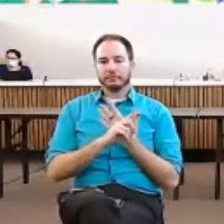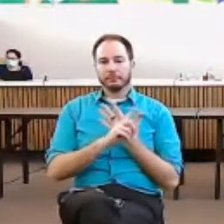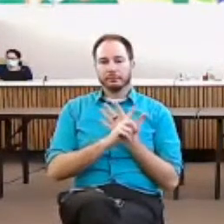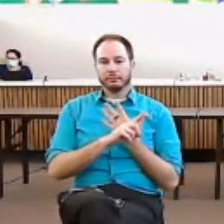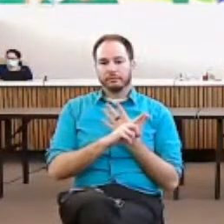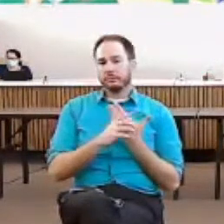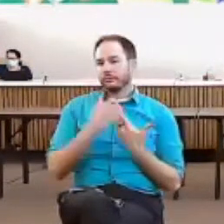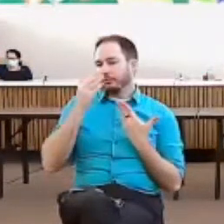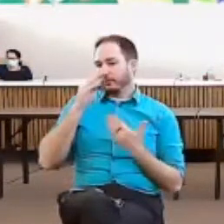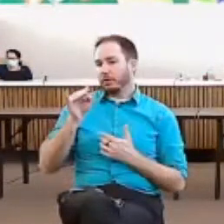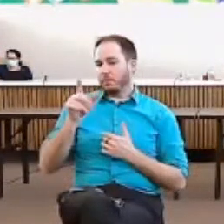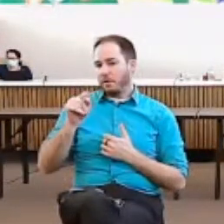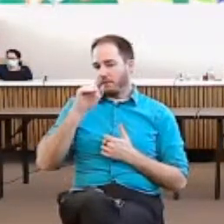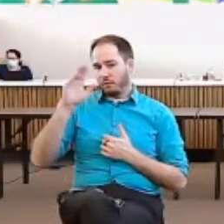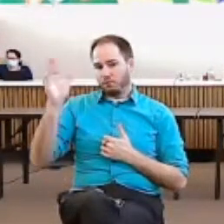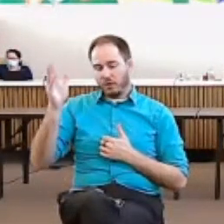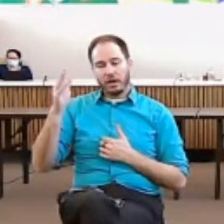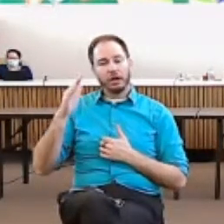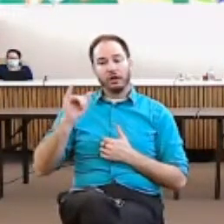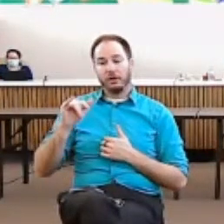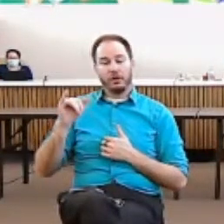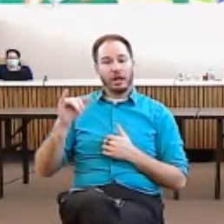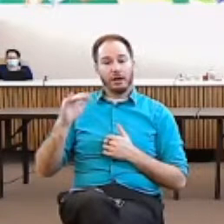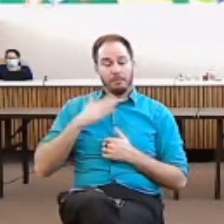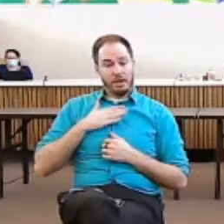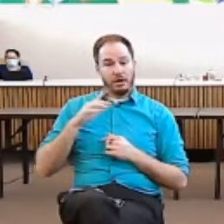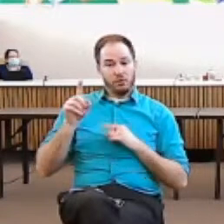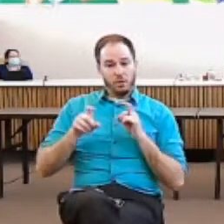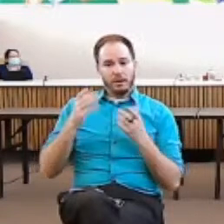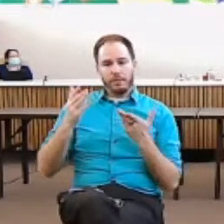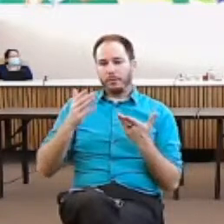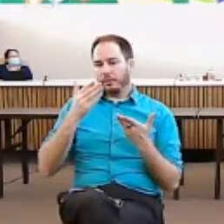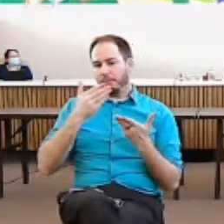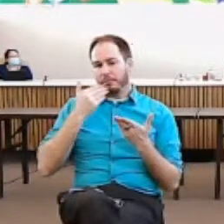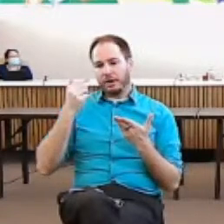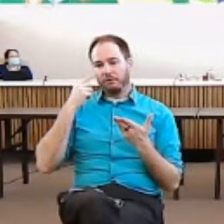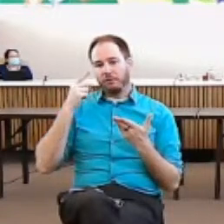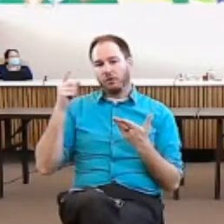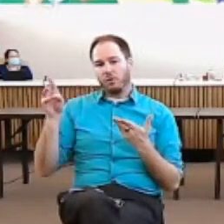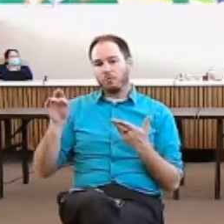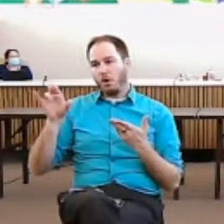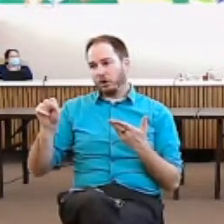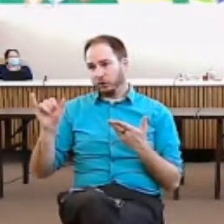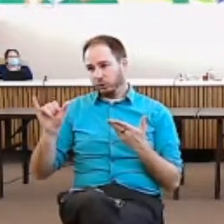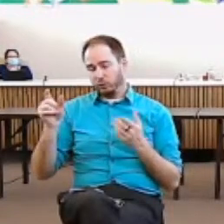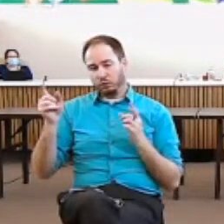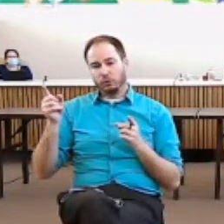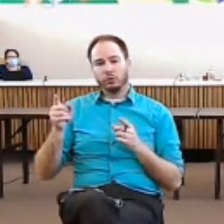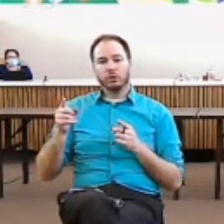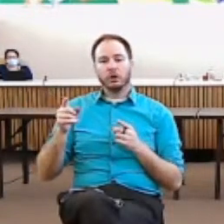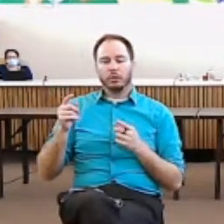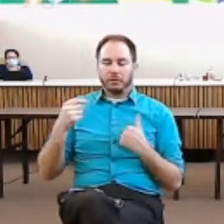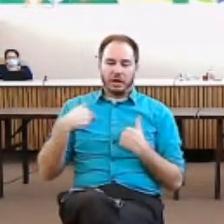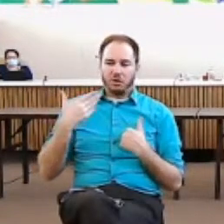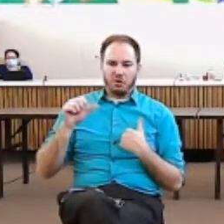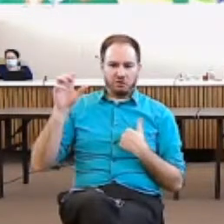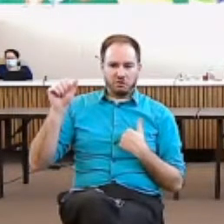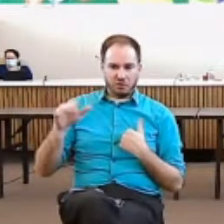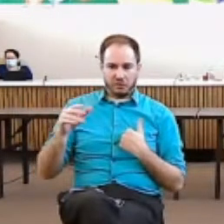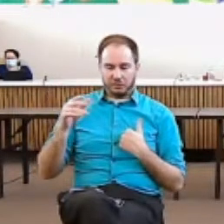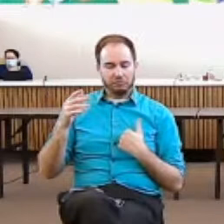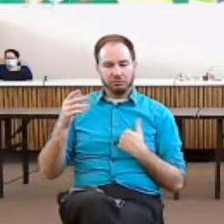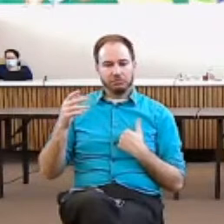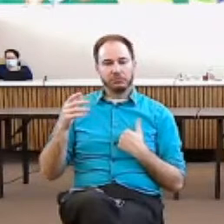Thank you, Mr. Martin, for your presentation. I think these questions might be directed maybe to Mr. Morris also. And I guess I'll just throw these out